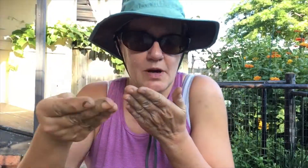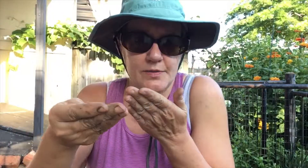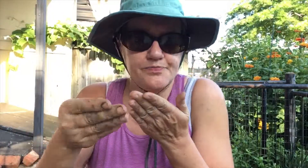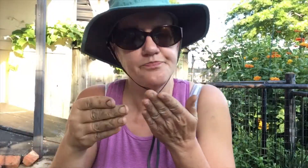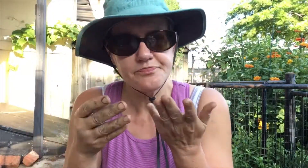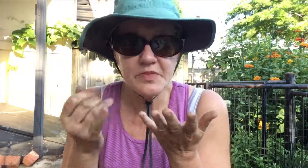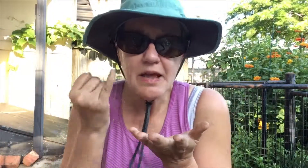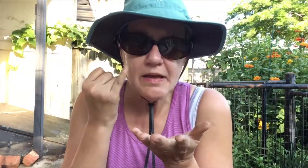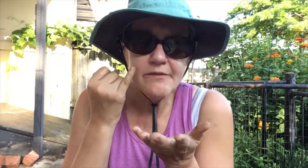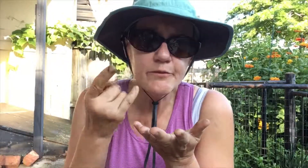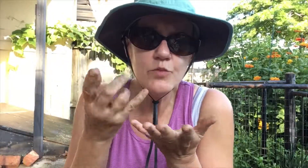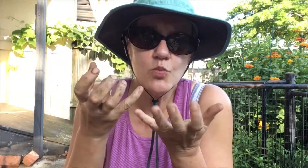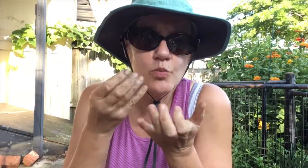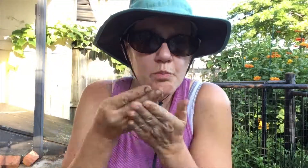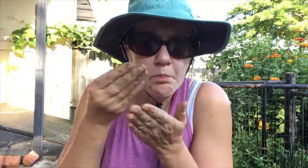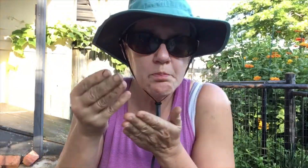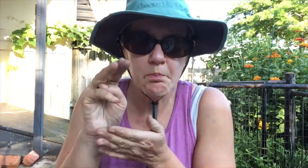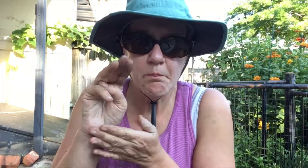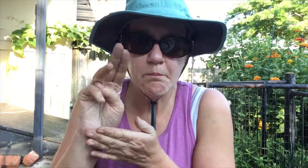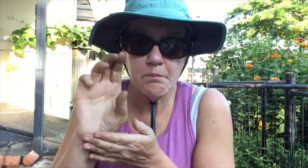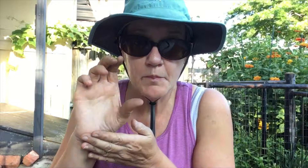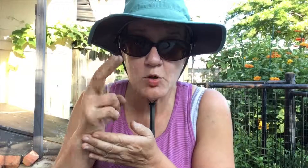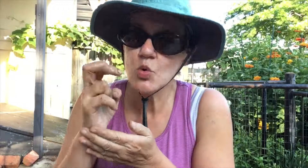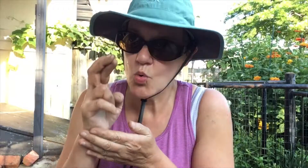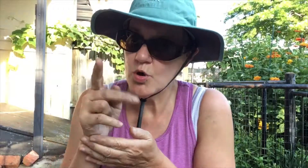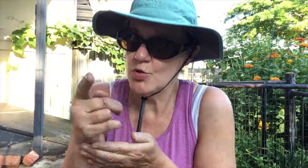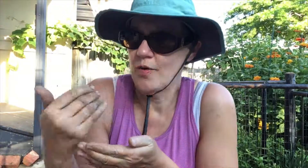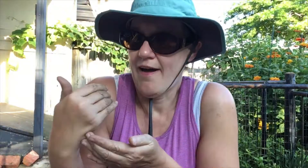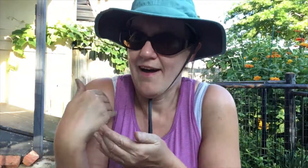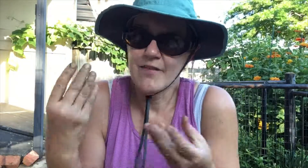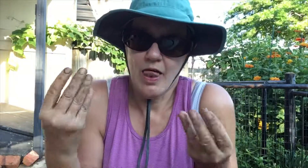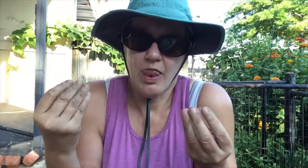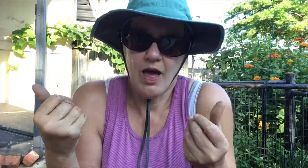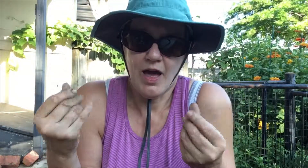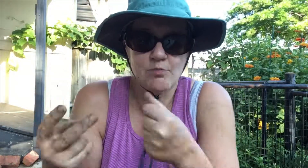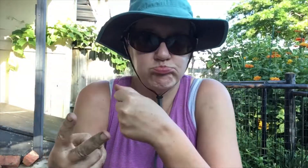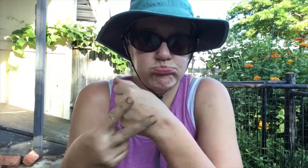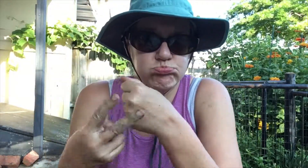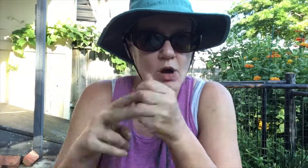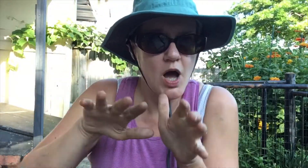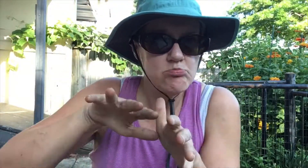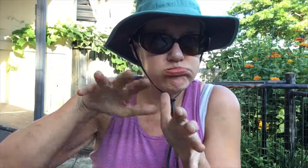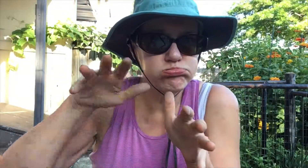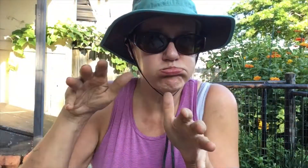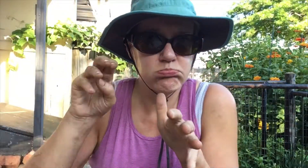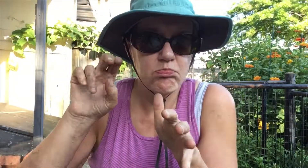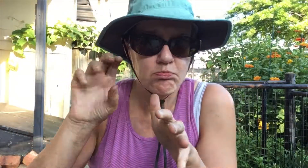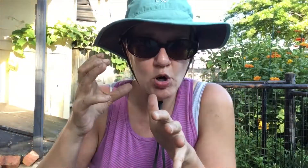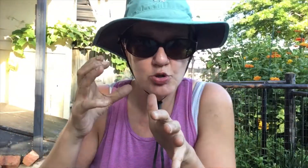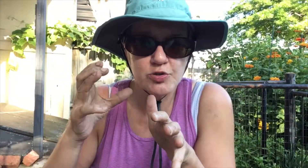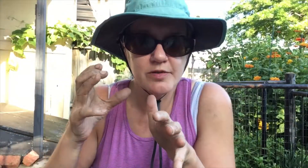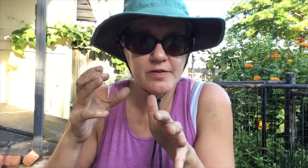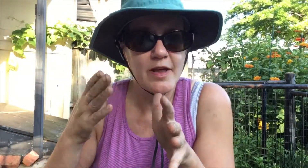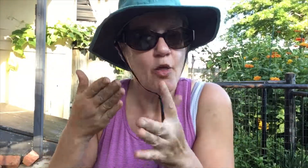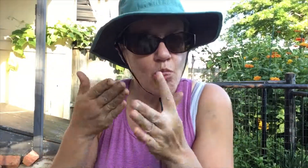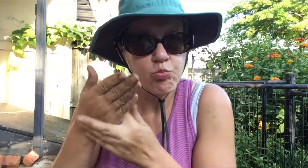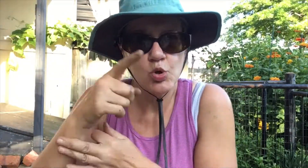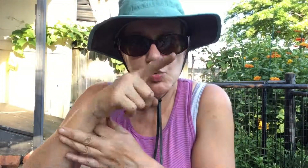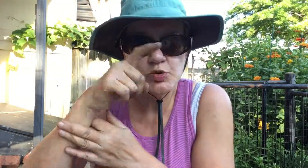but my big challenge is having enough mulch. If you want to buy mulch, or if you have enough property to save a pile of mulch,